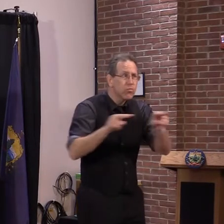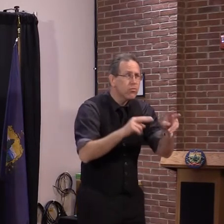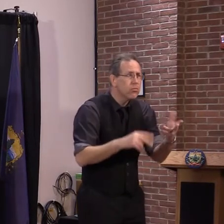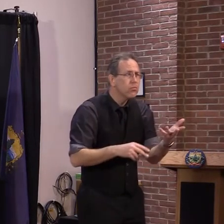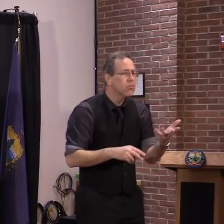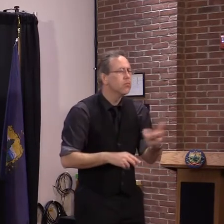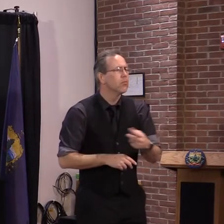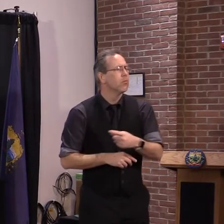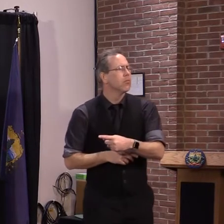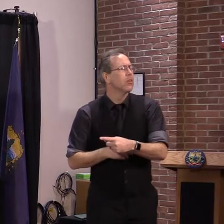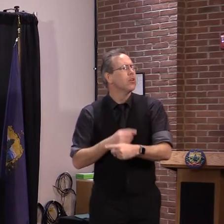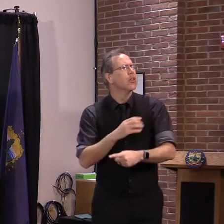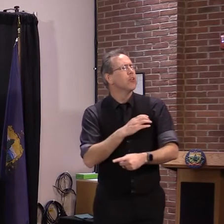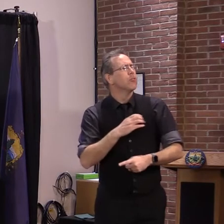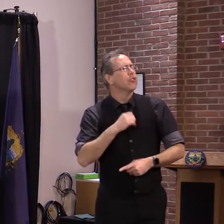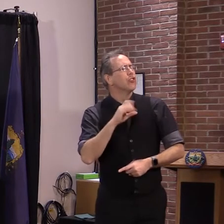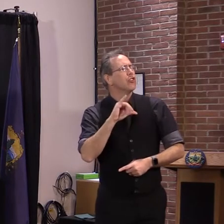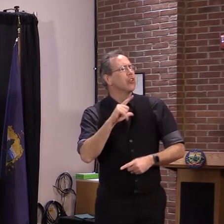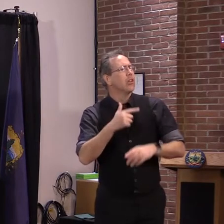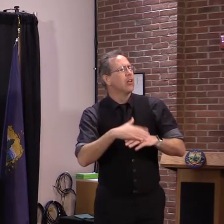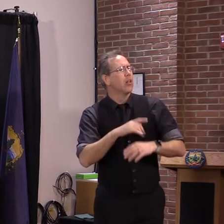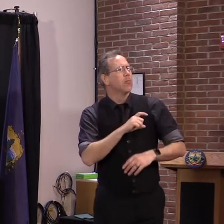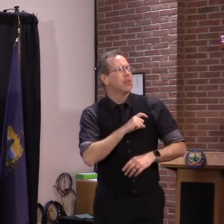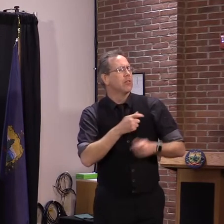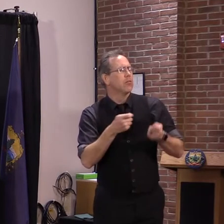to that if he's on.